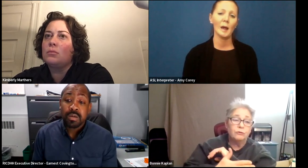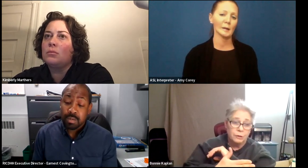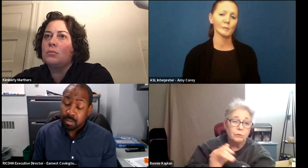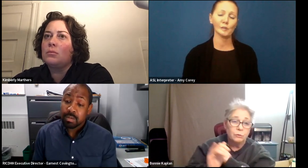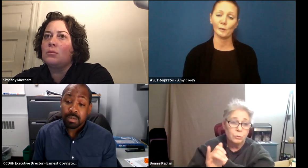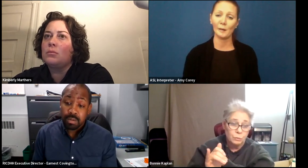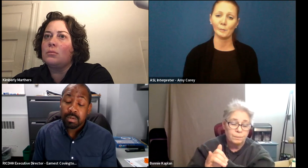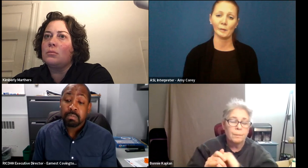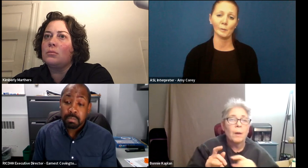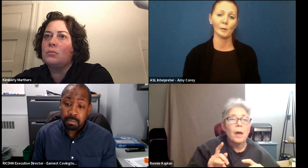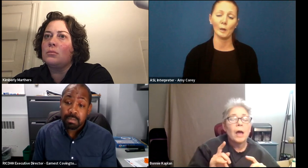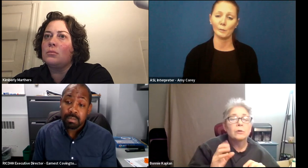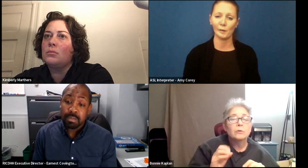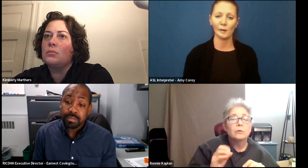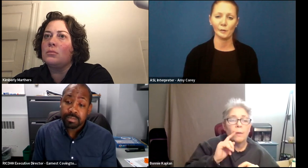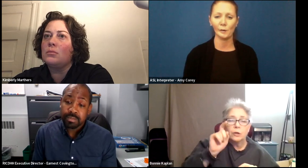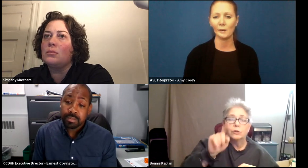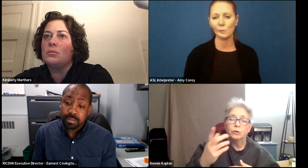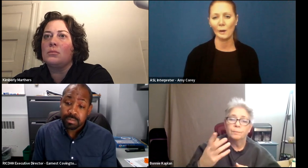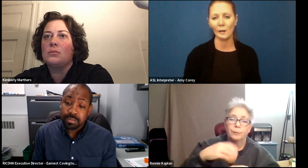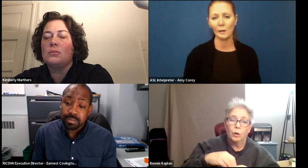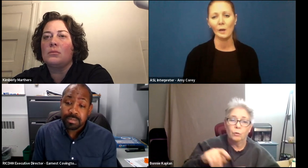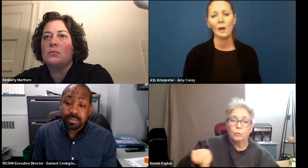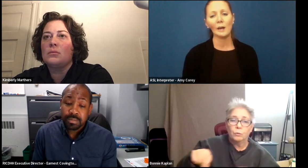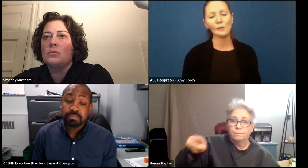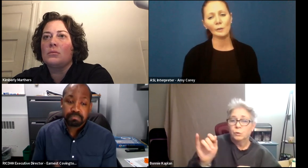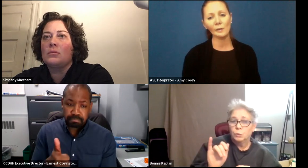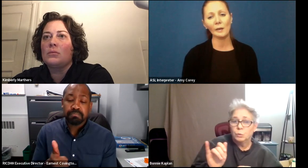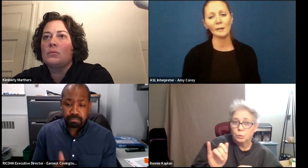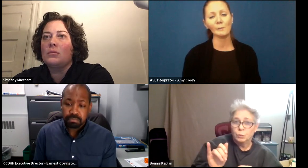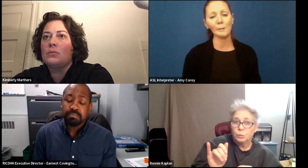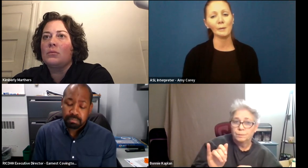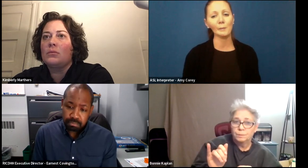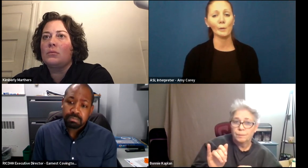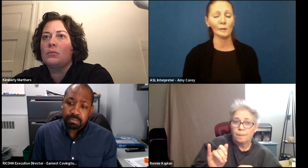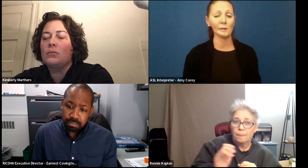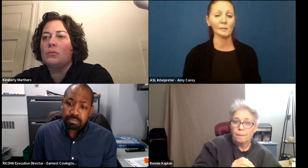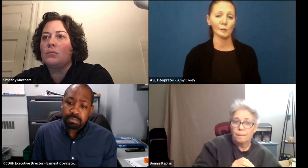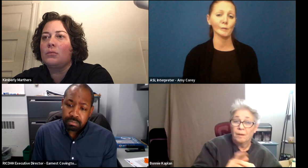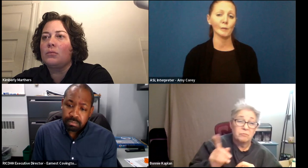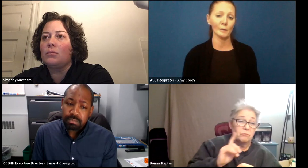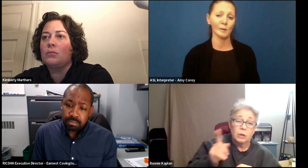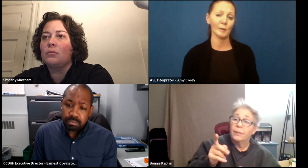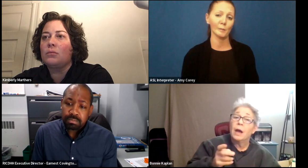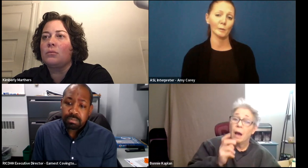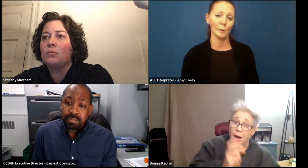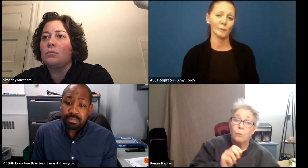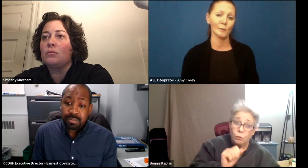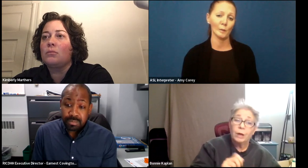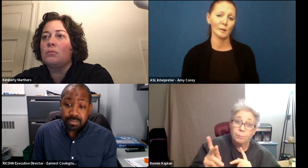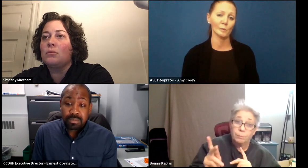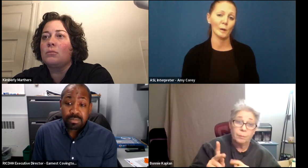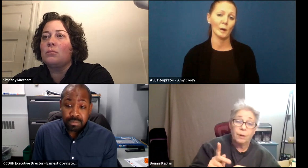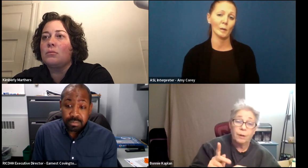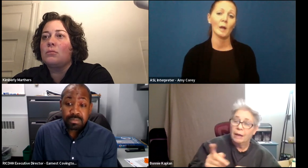here. And I'm sure that's applicable all over the country as well. I do think that it might be important to consider involving them going